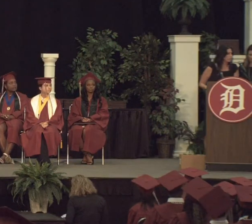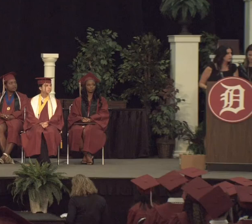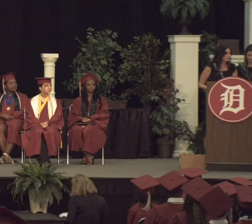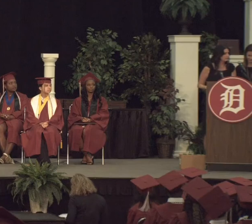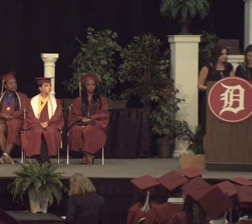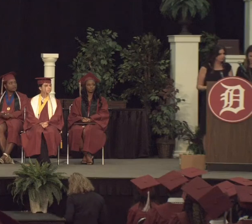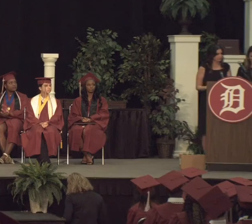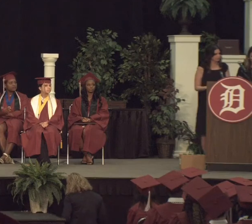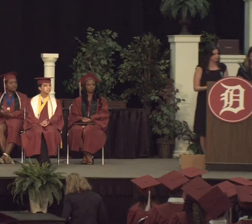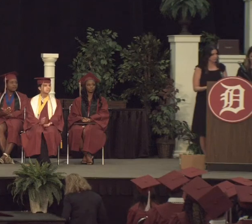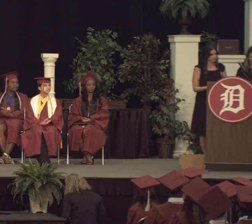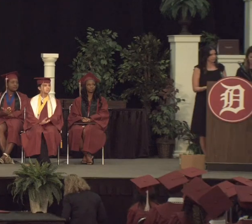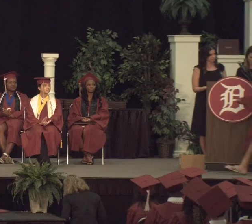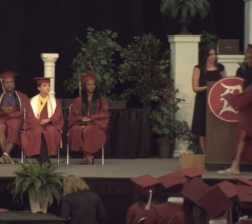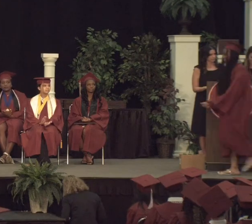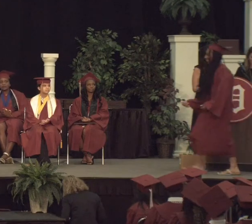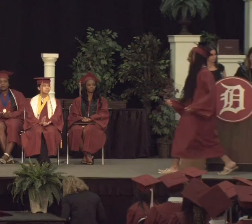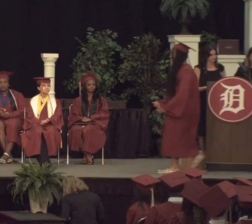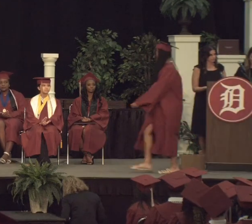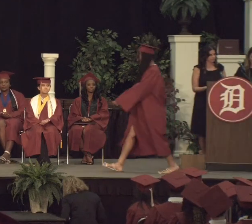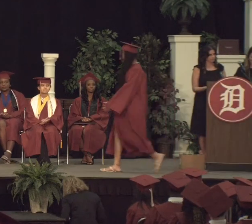Kelsey Gordon.